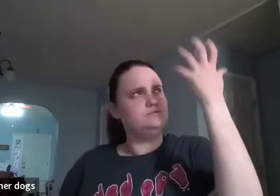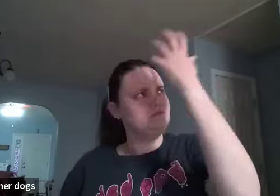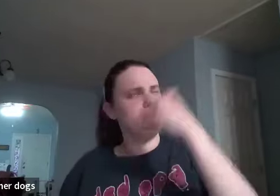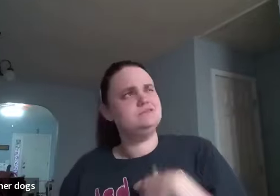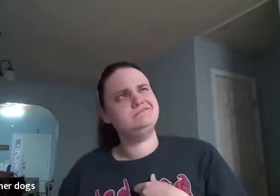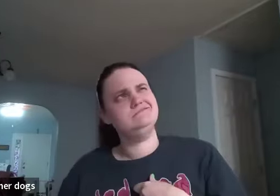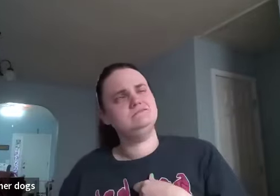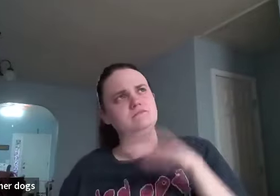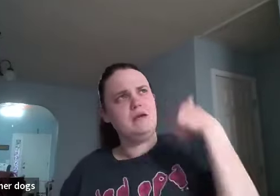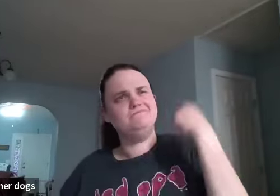confused.